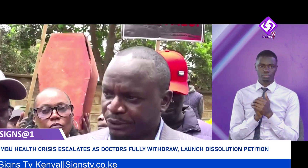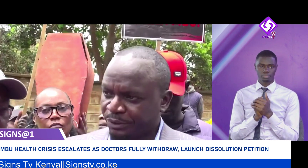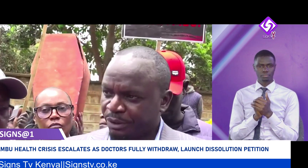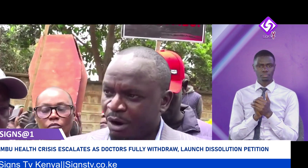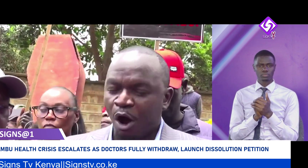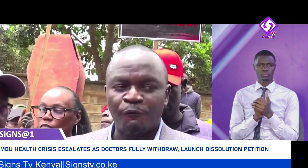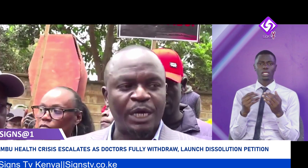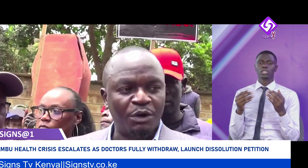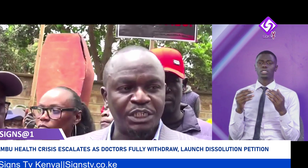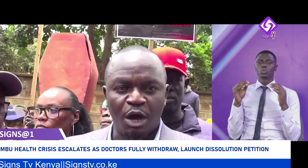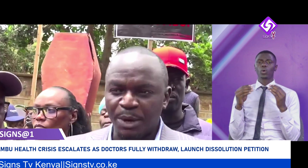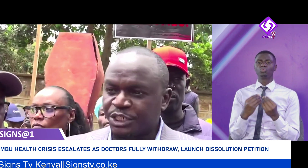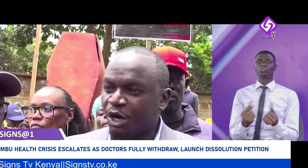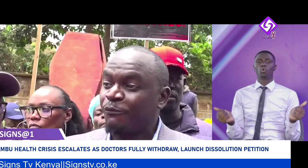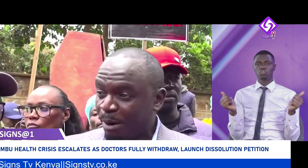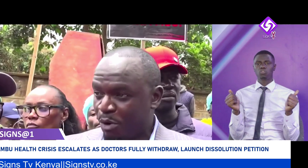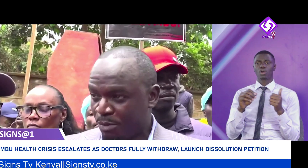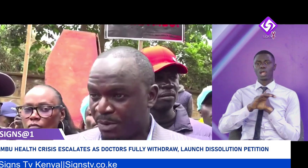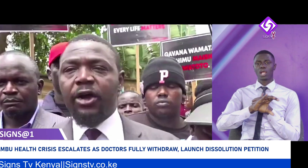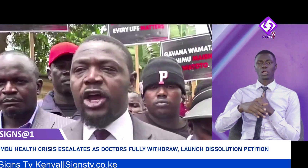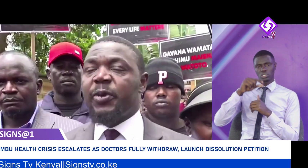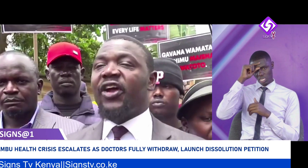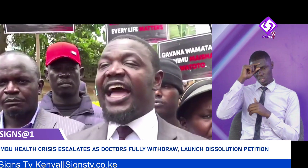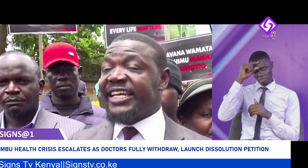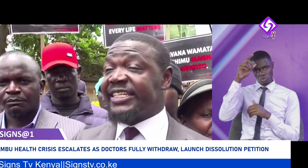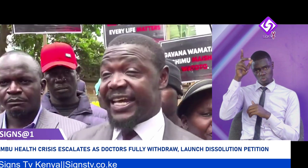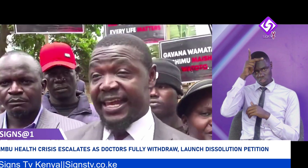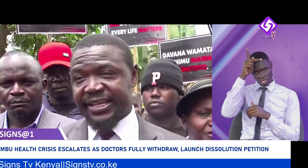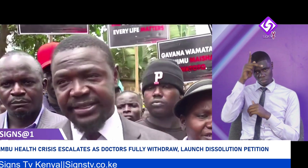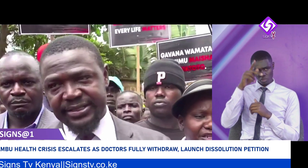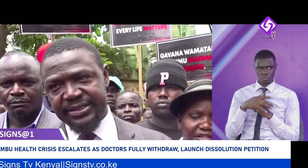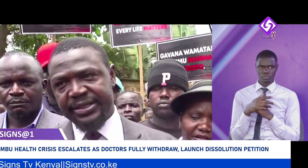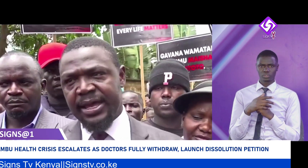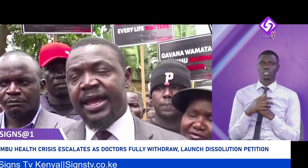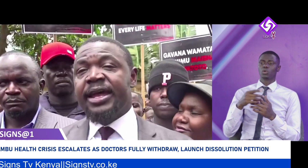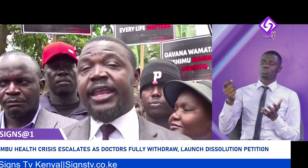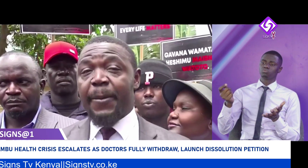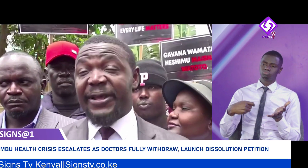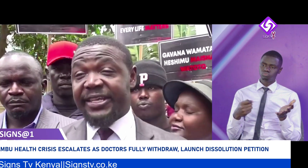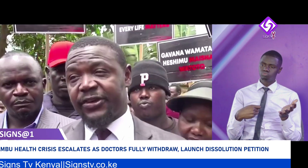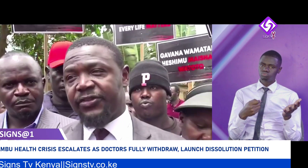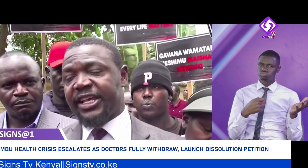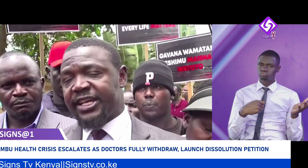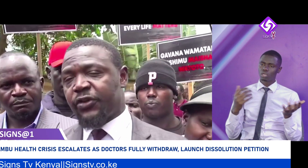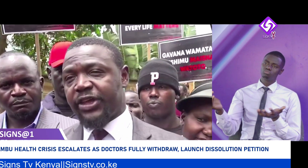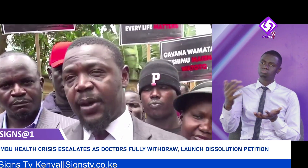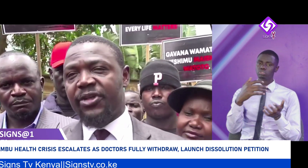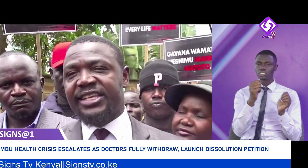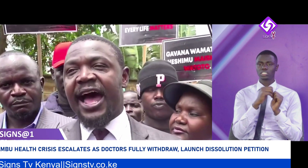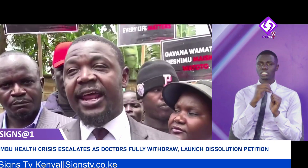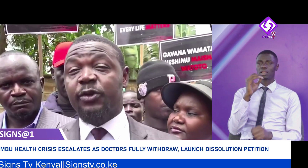dissolution of the county government of Kiambu. They're going to be collecting signatures, 10% of the residents of Kiambu, that's